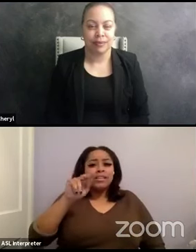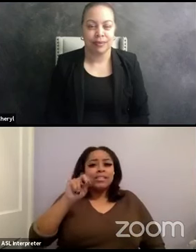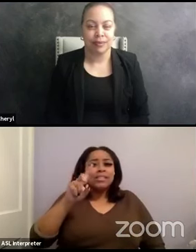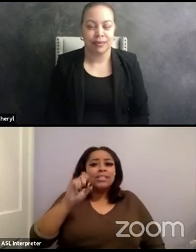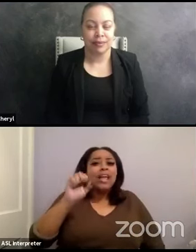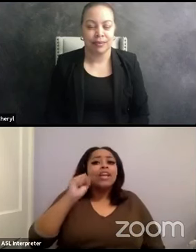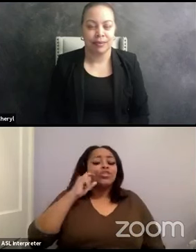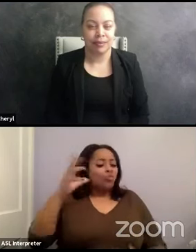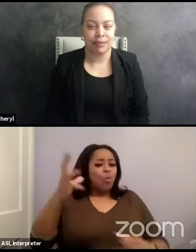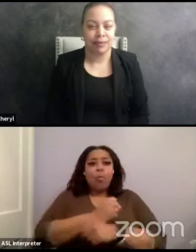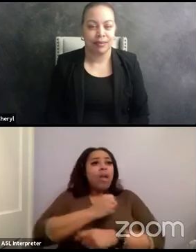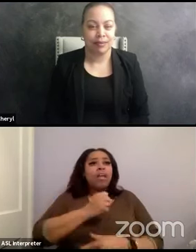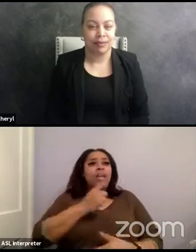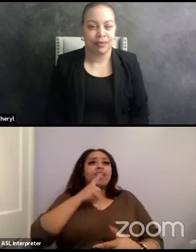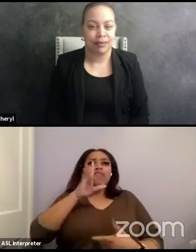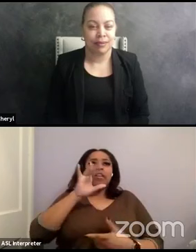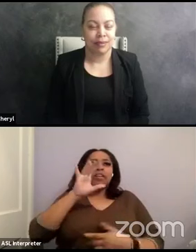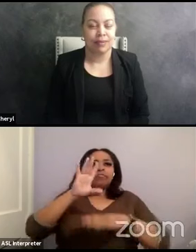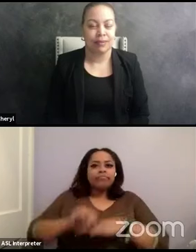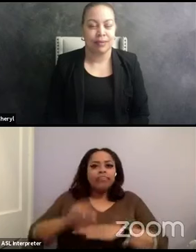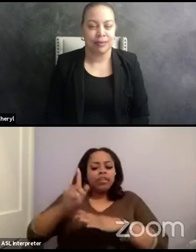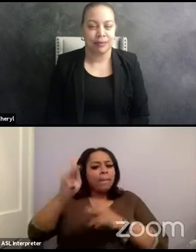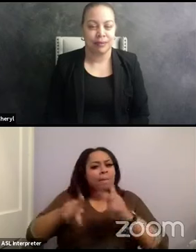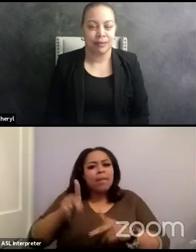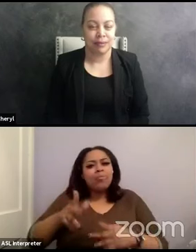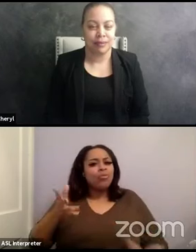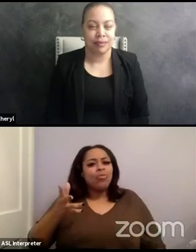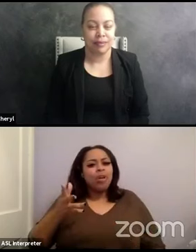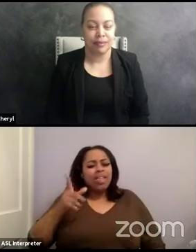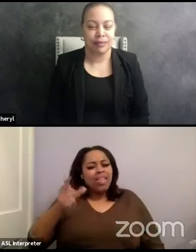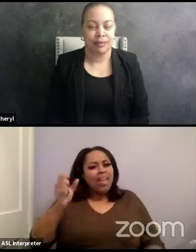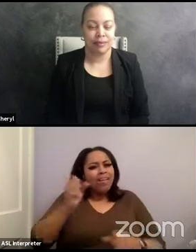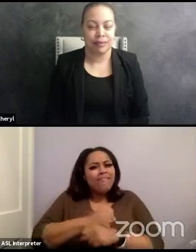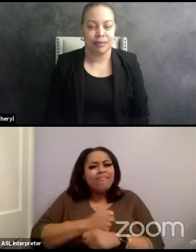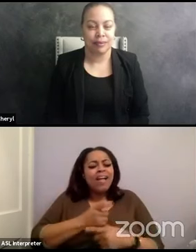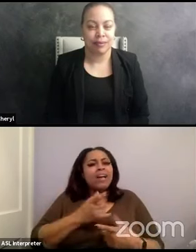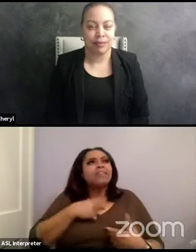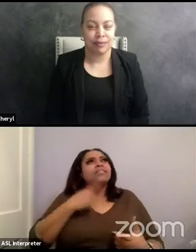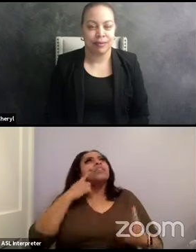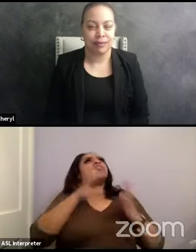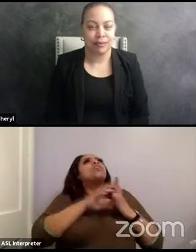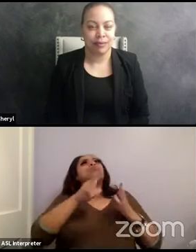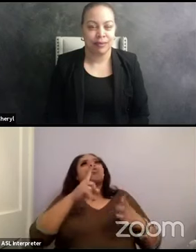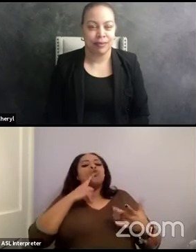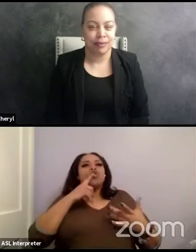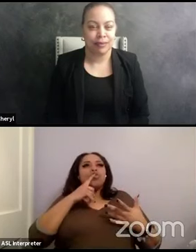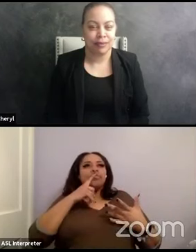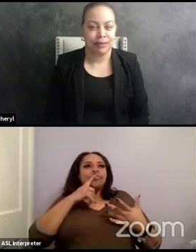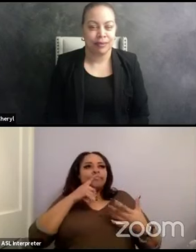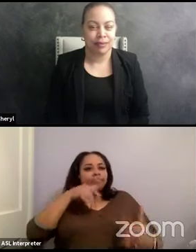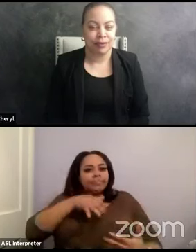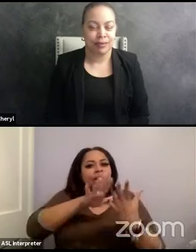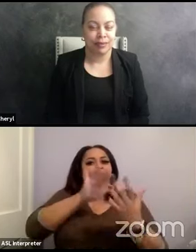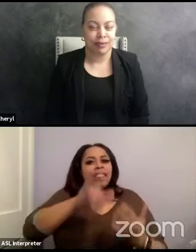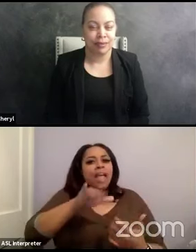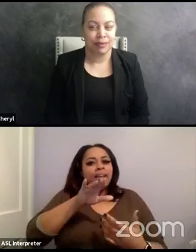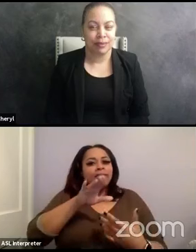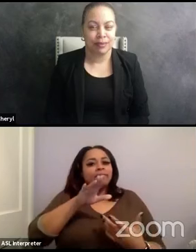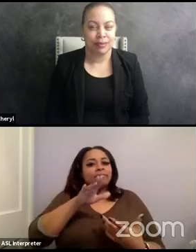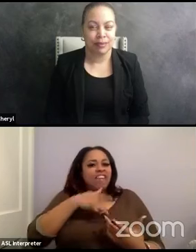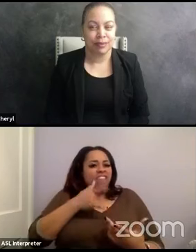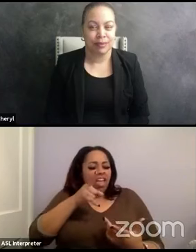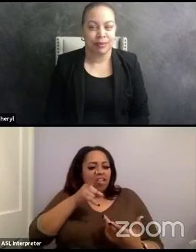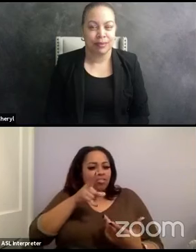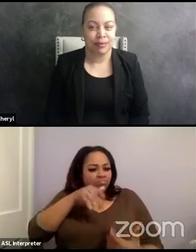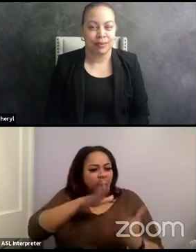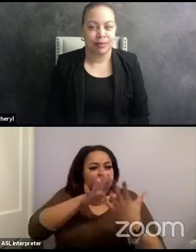many people in that fight. And so I think about in chapter 2 how you tackled the Bernie Bros, right? I feel like you tackled them. I feel